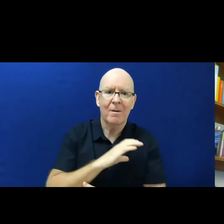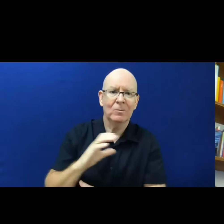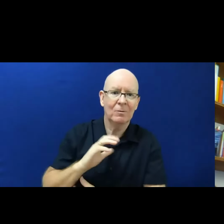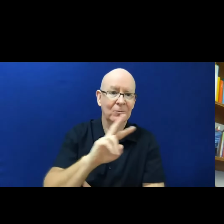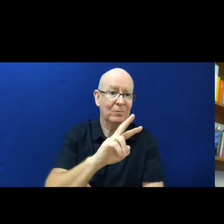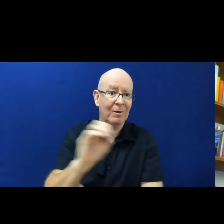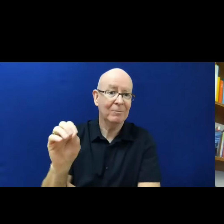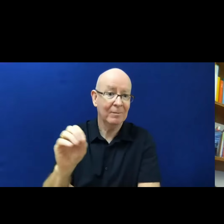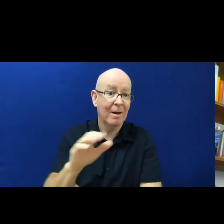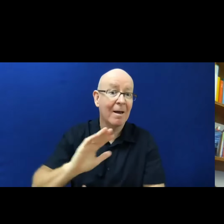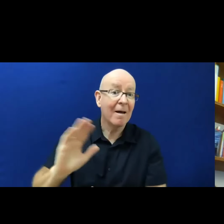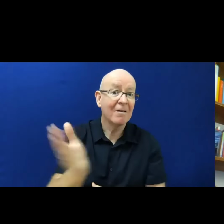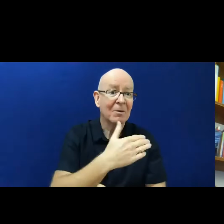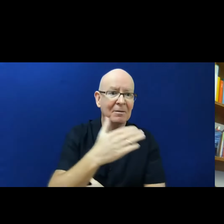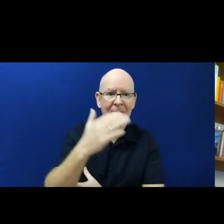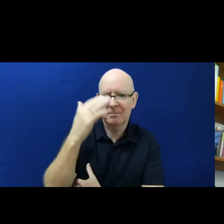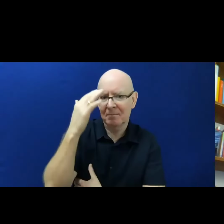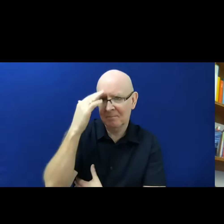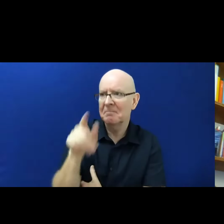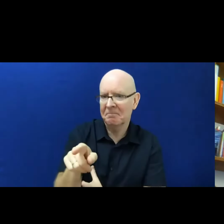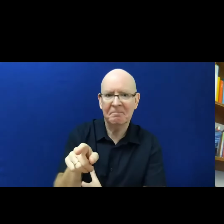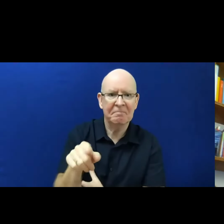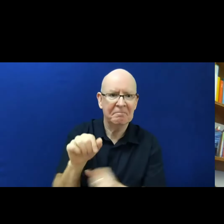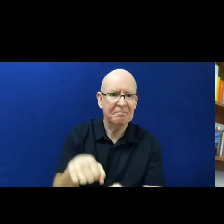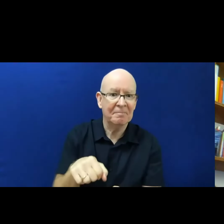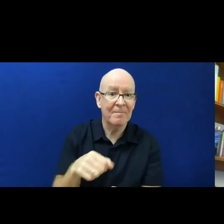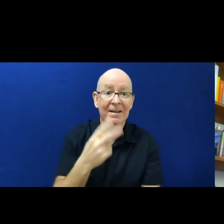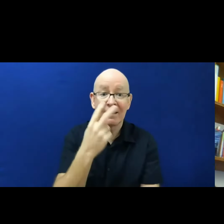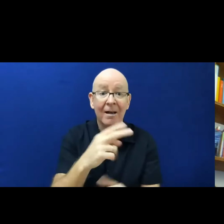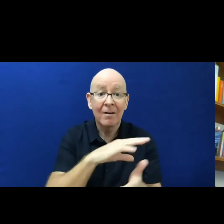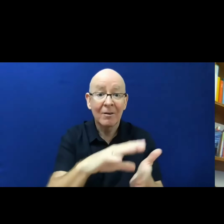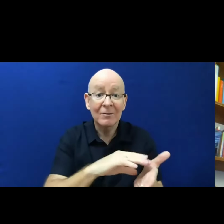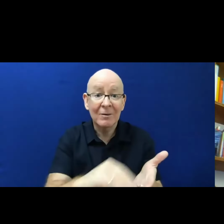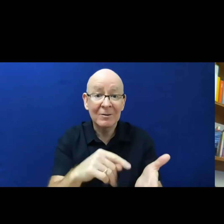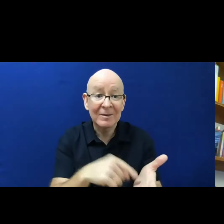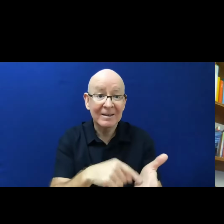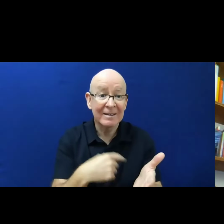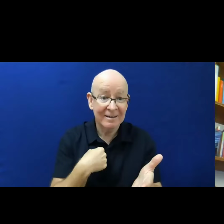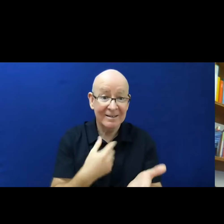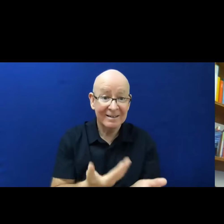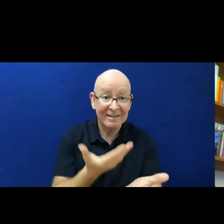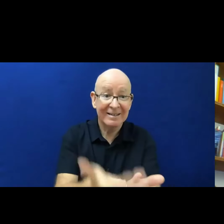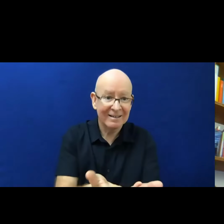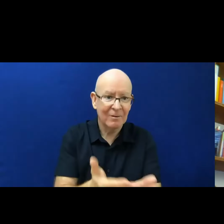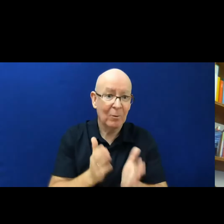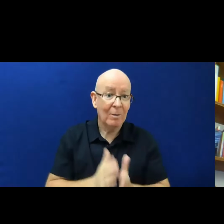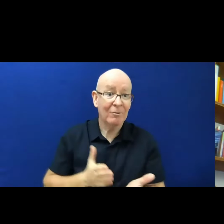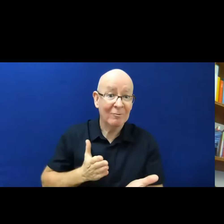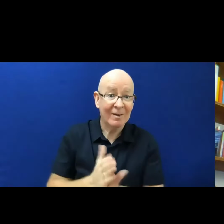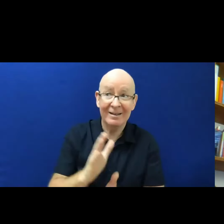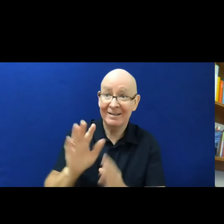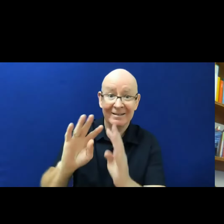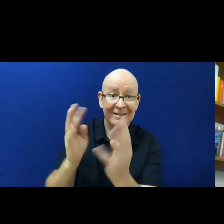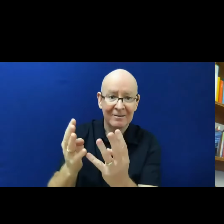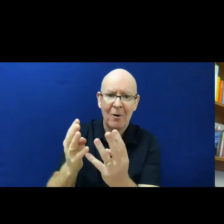disability. So the resolution failed, and so that was when